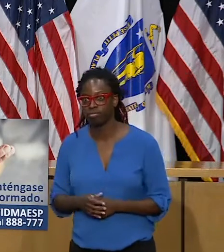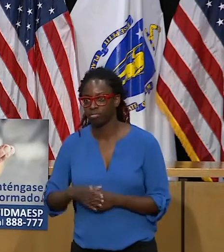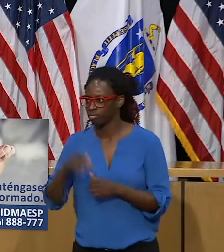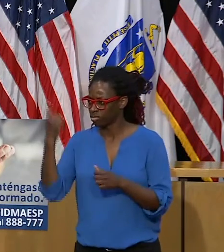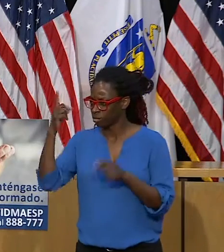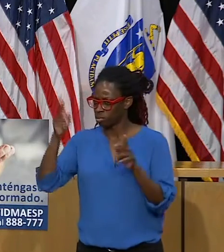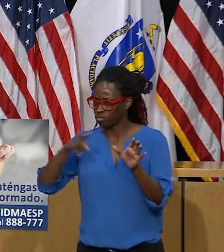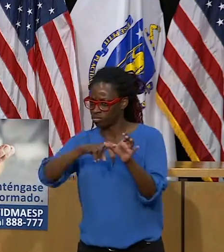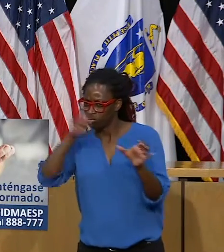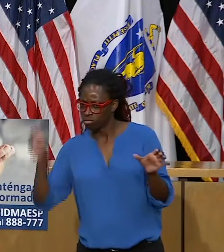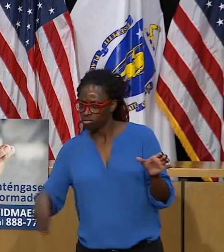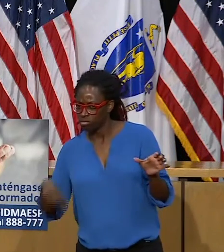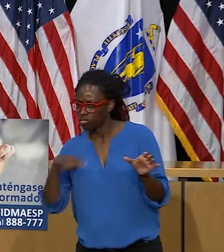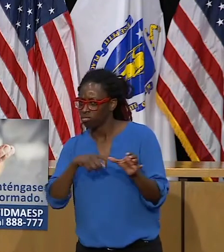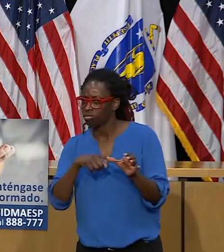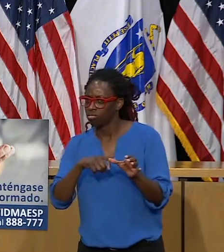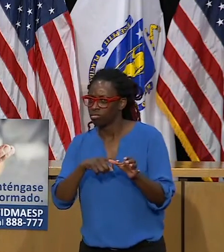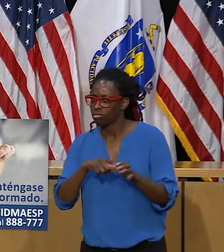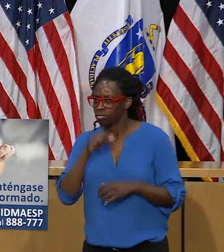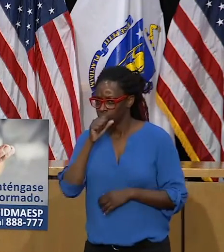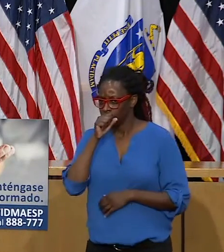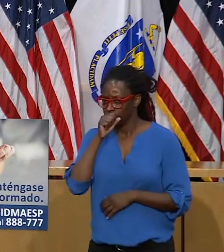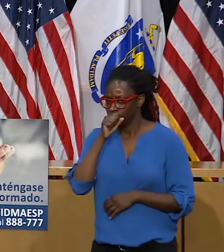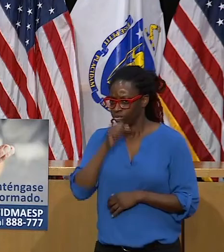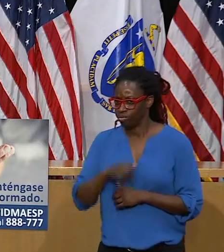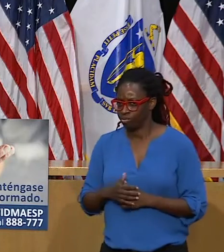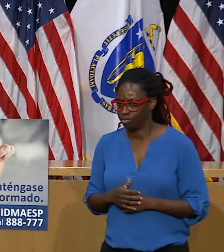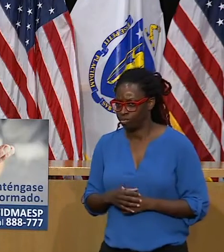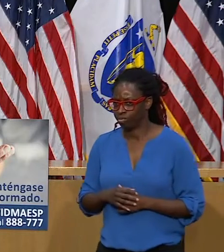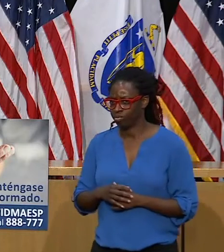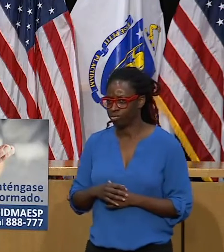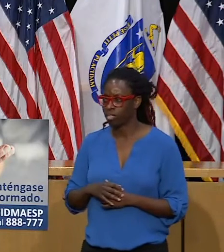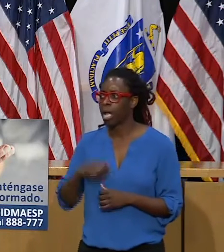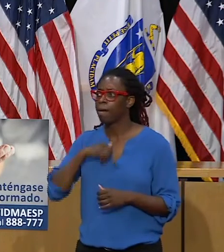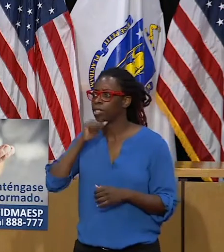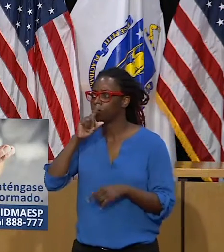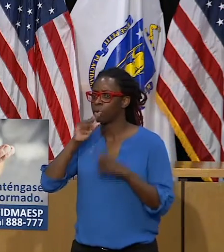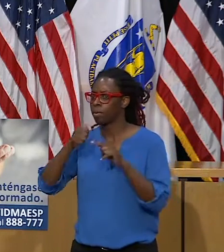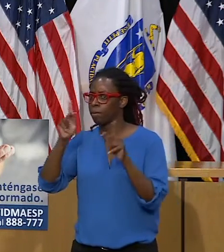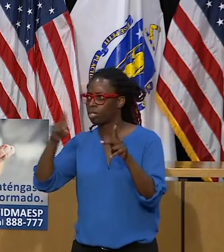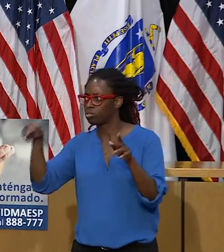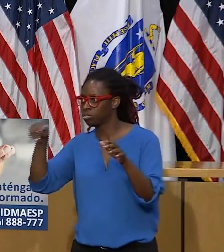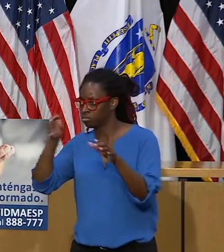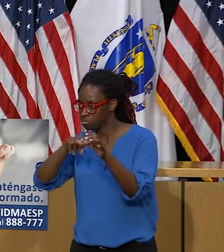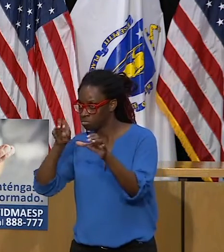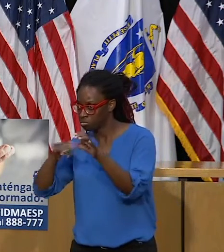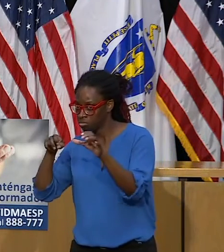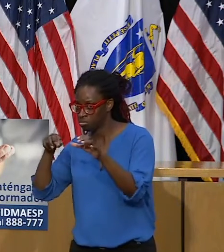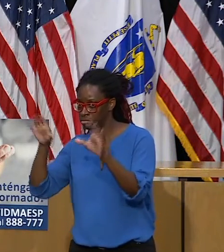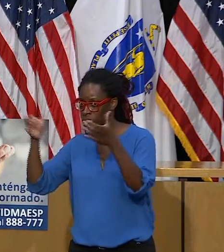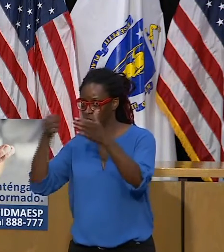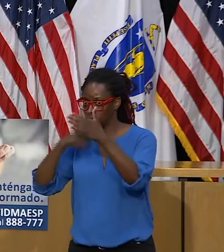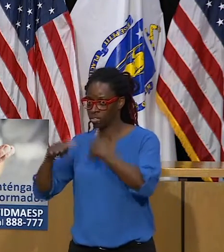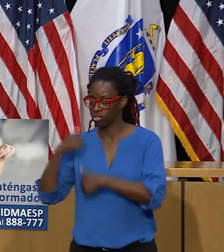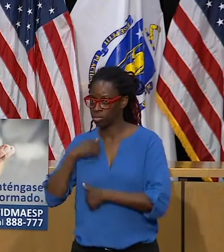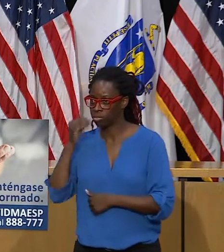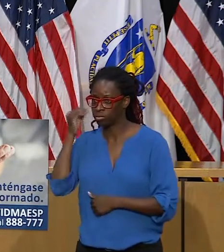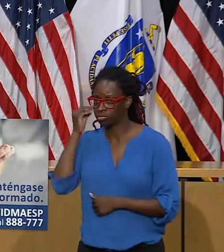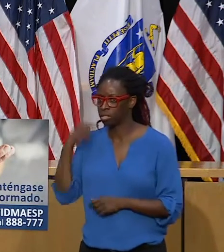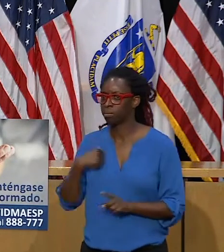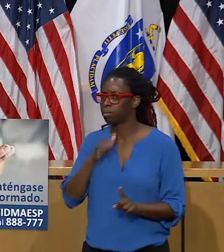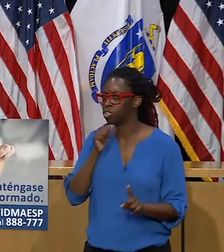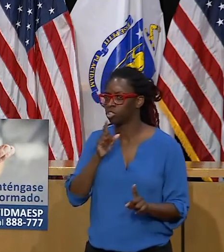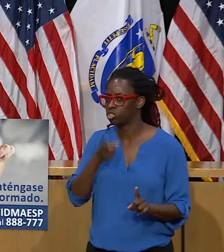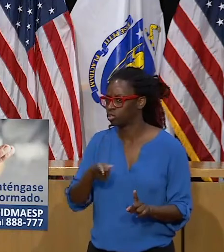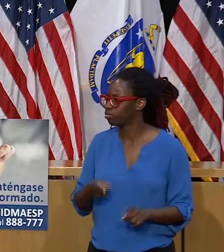have resigned. Why not? They are the ones who made the decision to hire Superintendent Walsh. I think it's a worthwhile question, and we're currently talking to him about